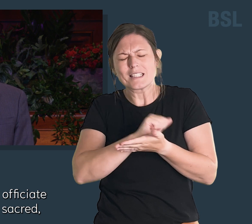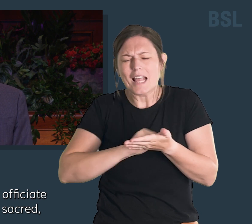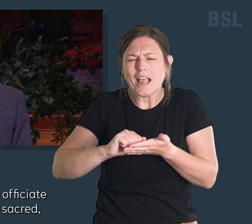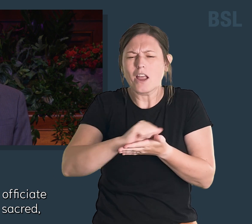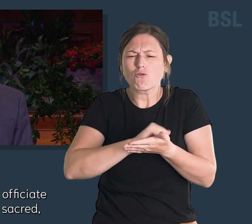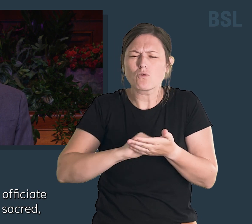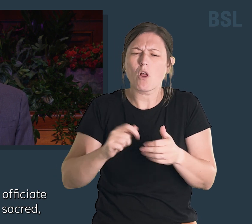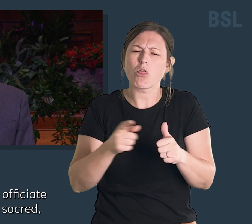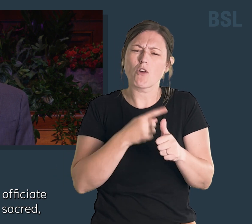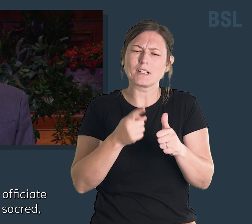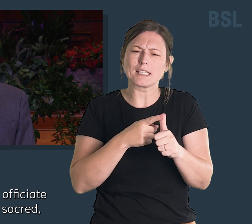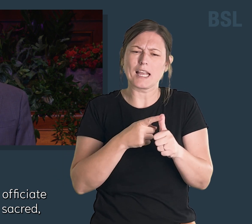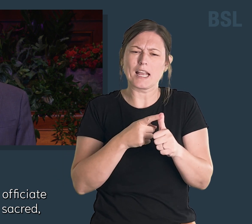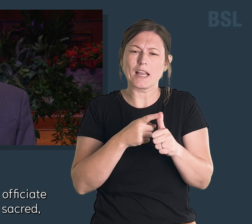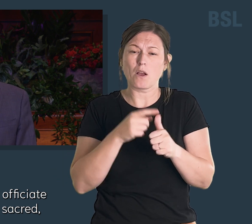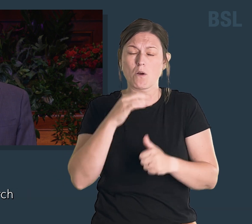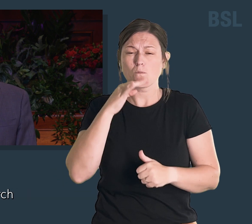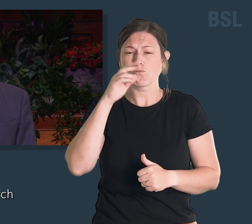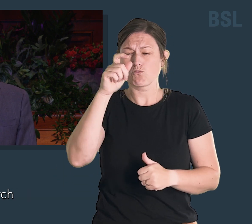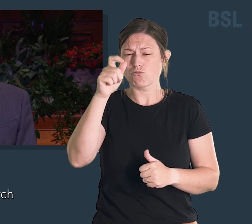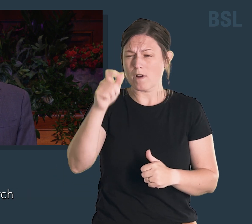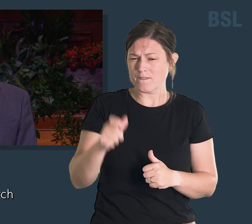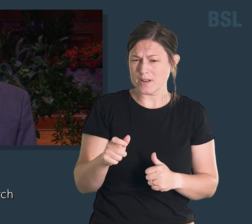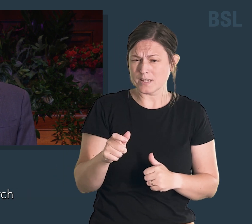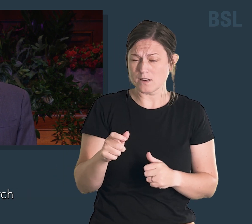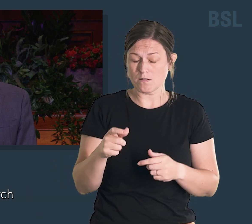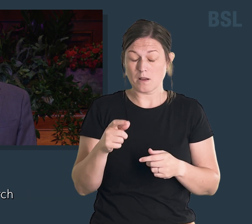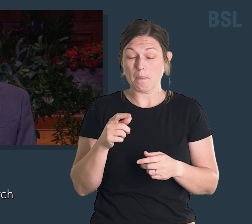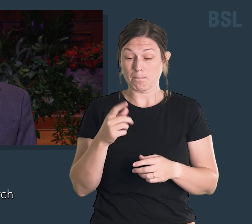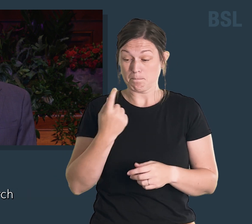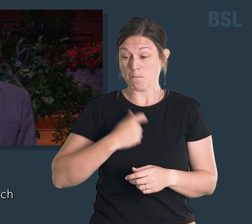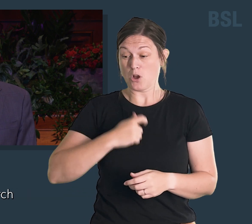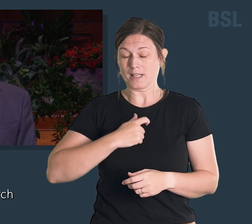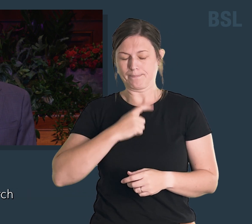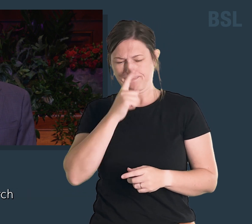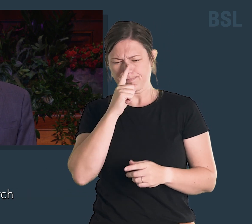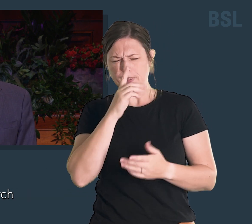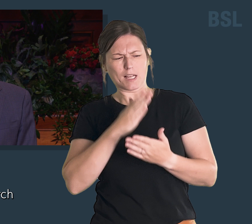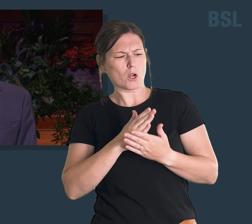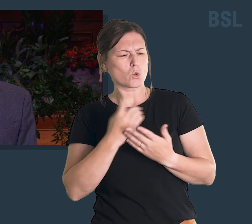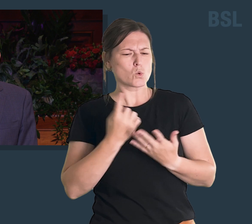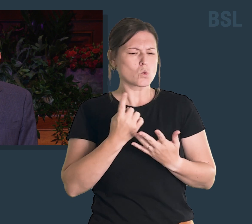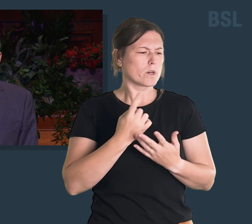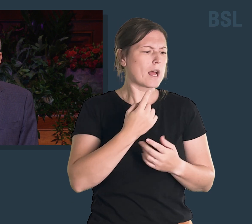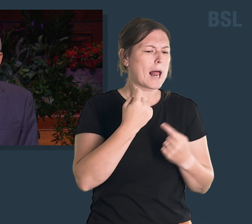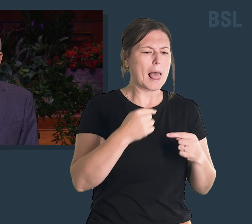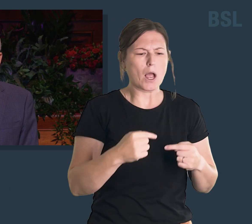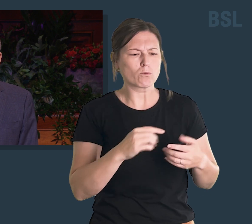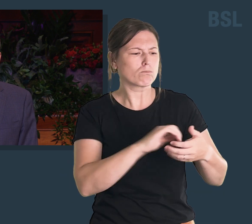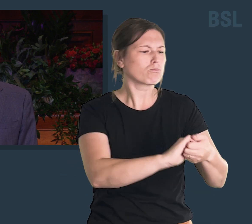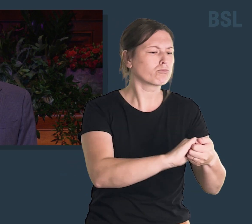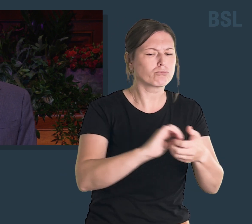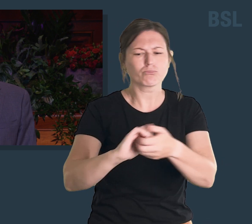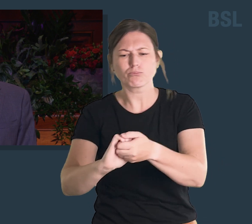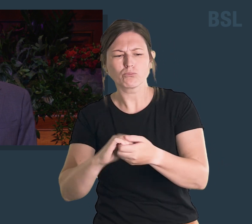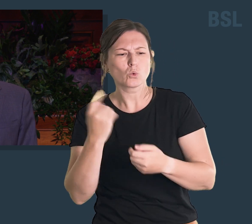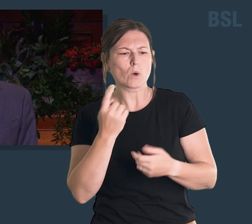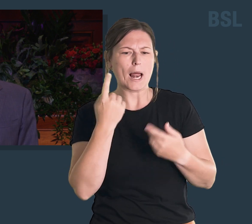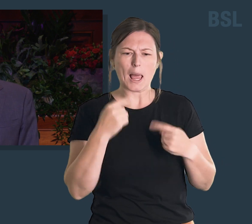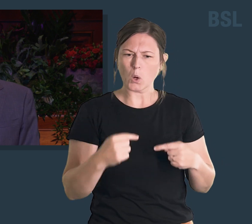ordinances is so sacred, the president of the Church personally oversees its delegation to others.